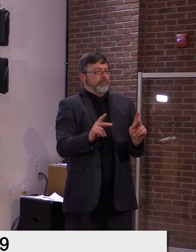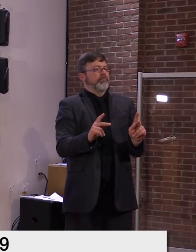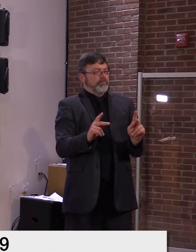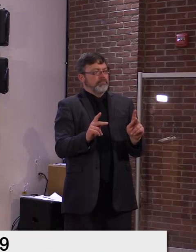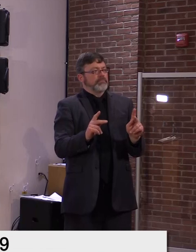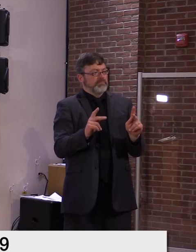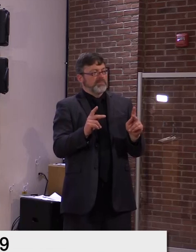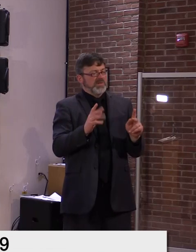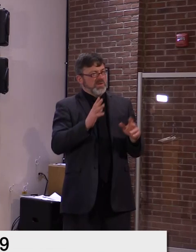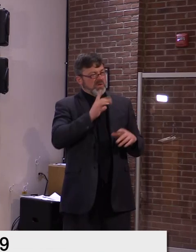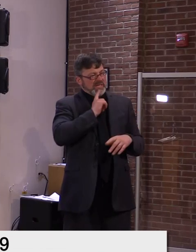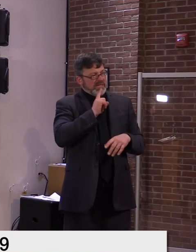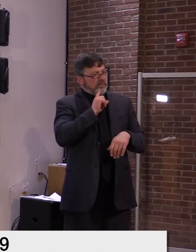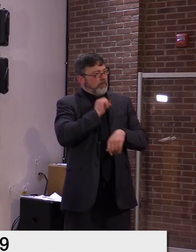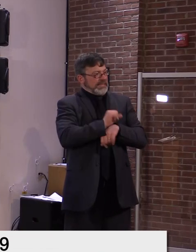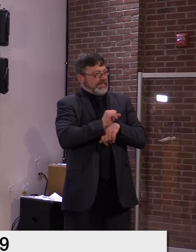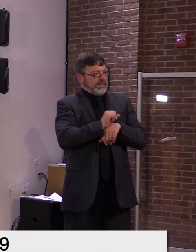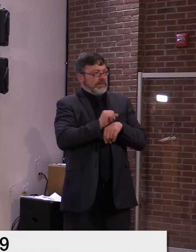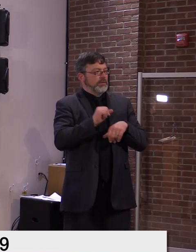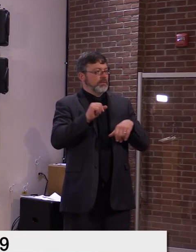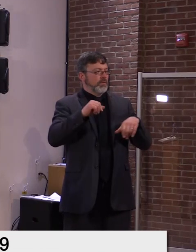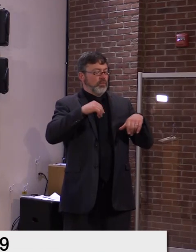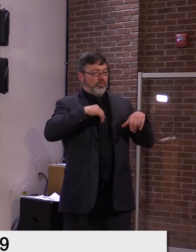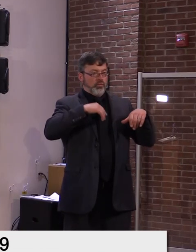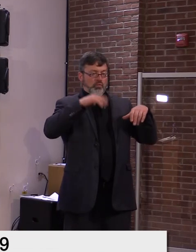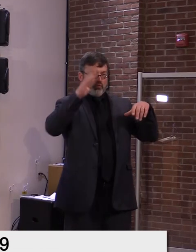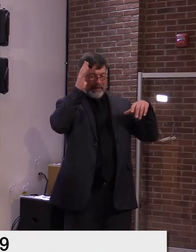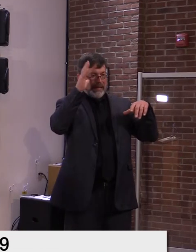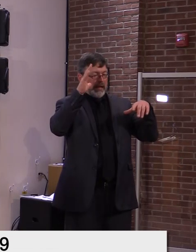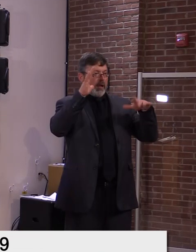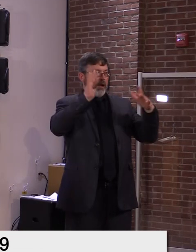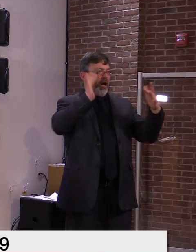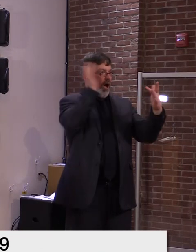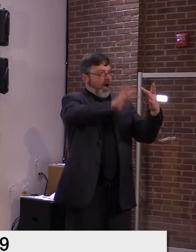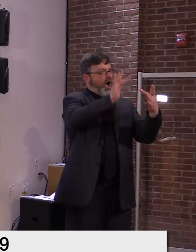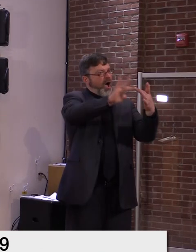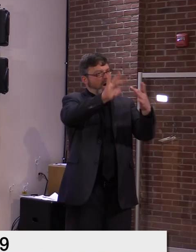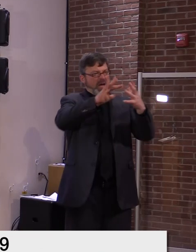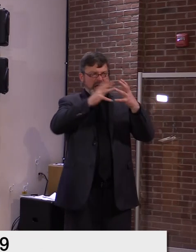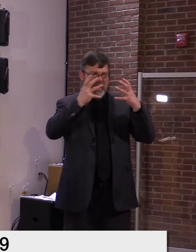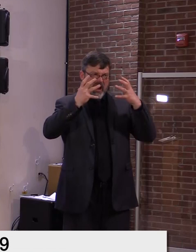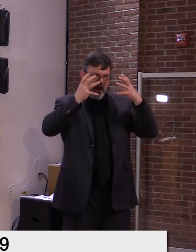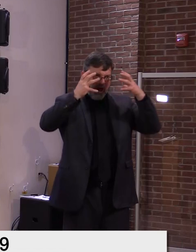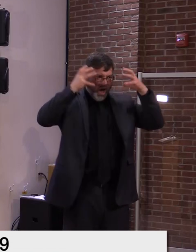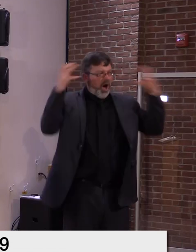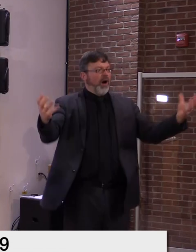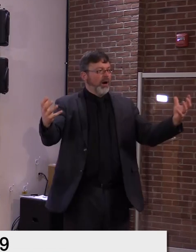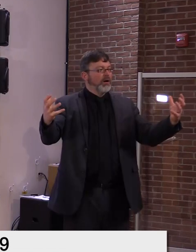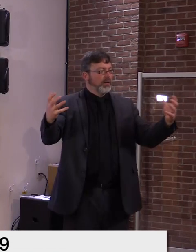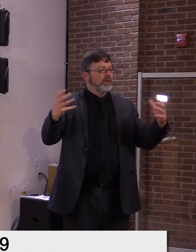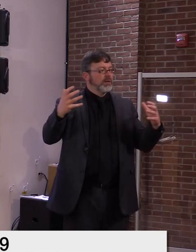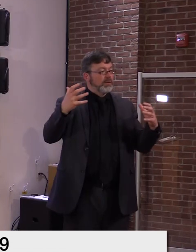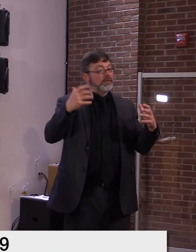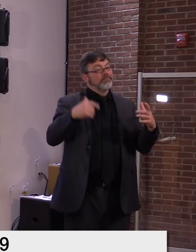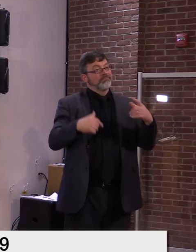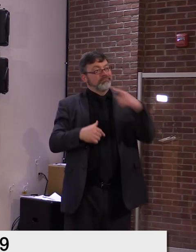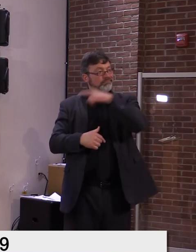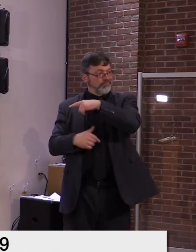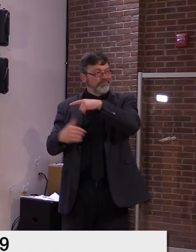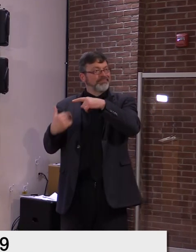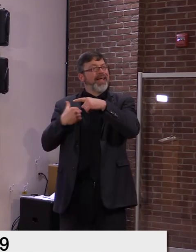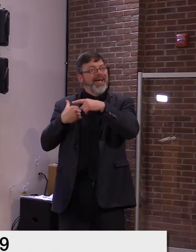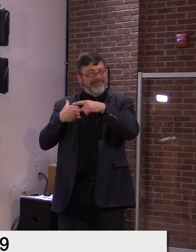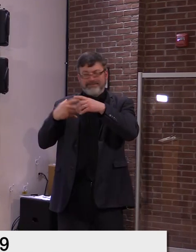do that level of outreach. Certainly the website that I talked about earlier in our press conference today is kind of